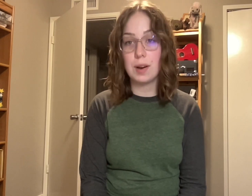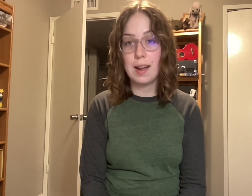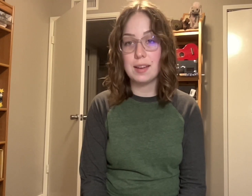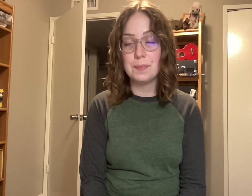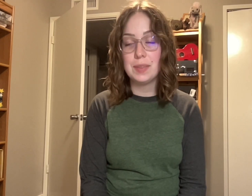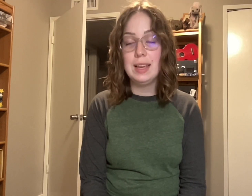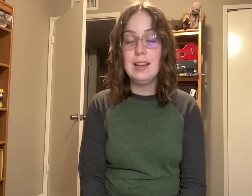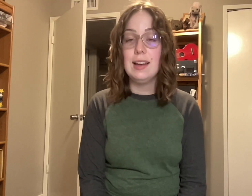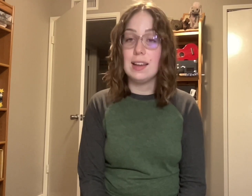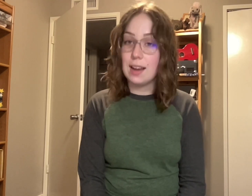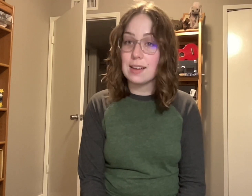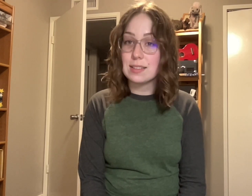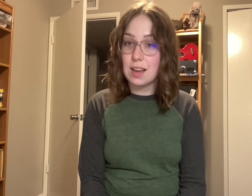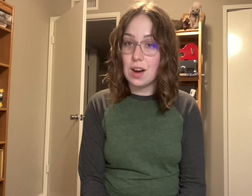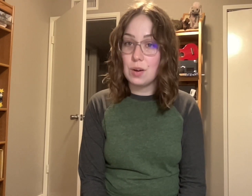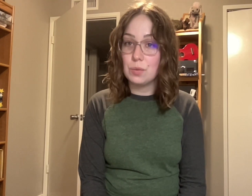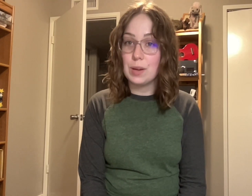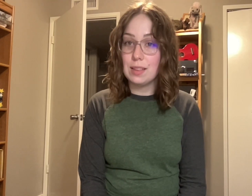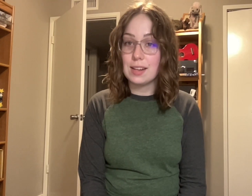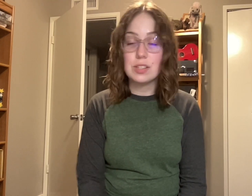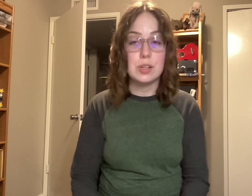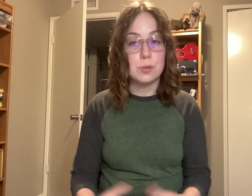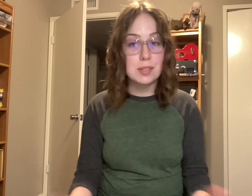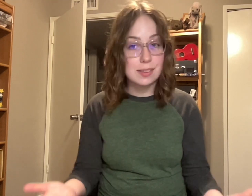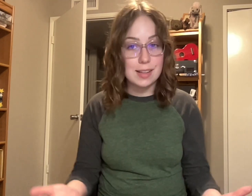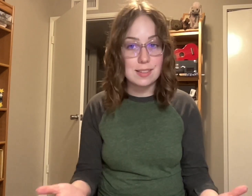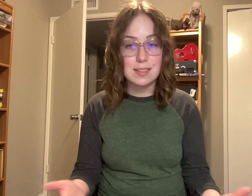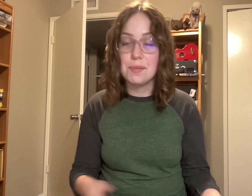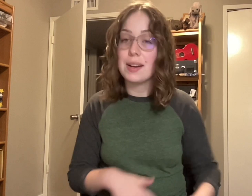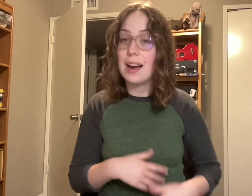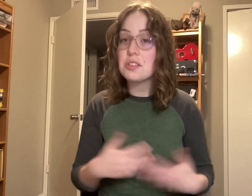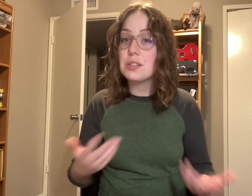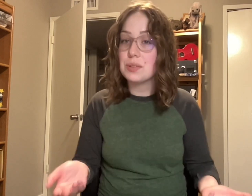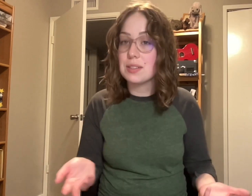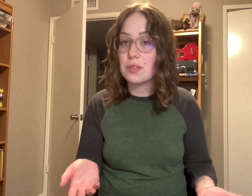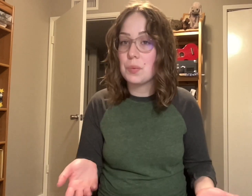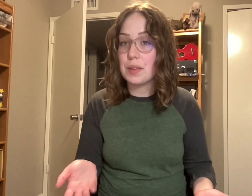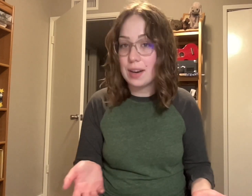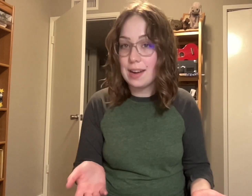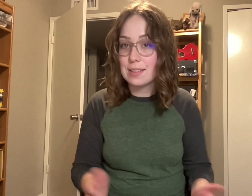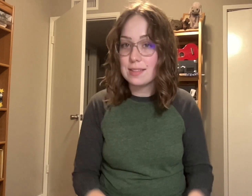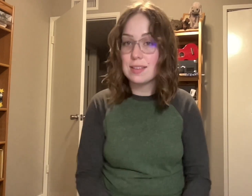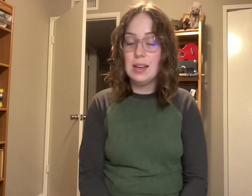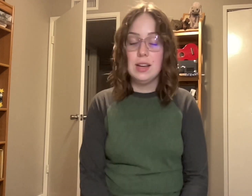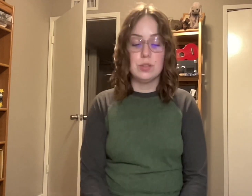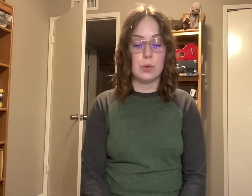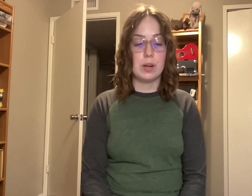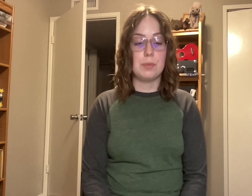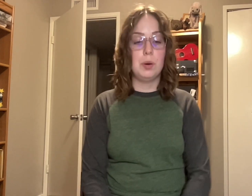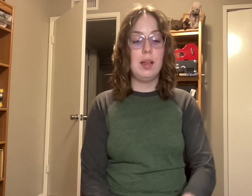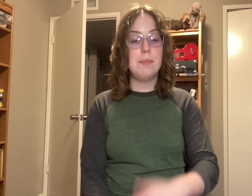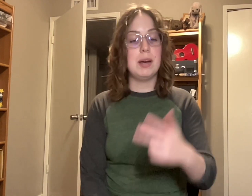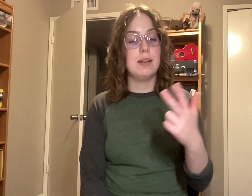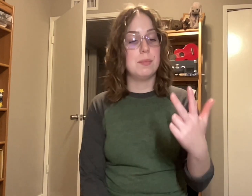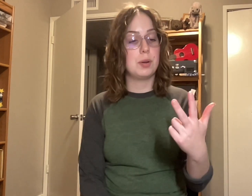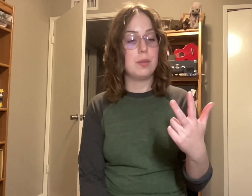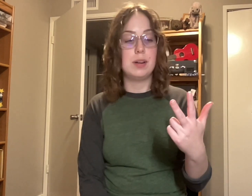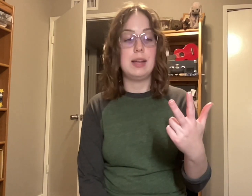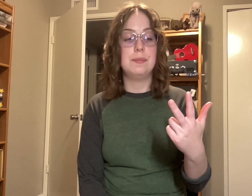pray. In ASL, we like to use lists, and we can actually use lists with our hands. So we're going to pull up a number 3.